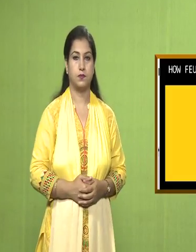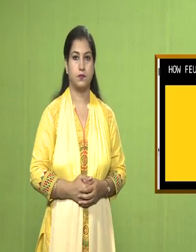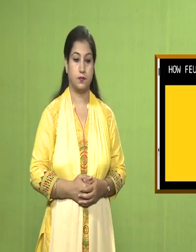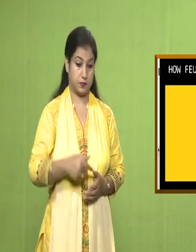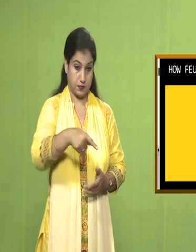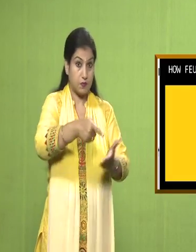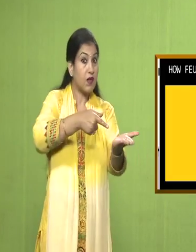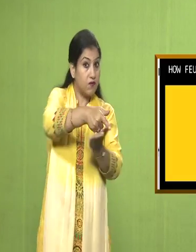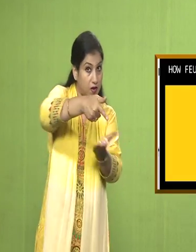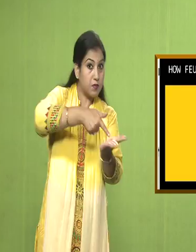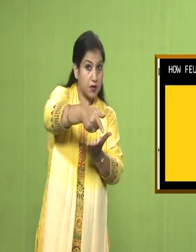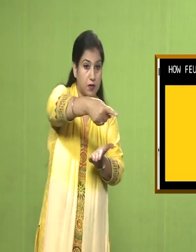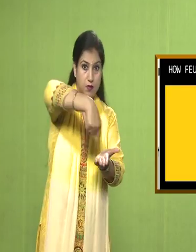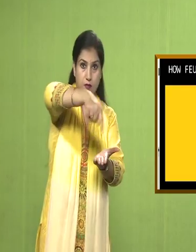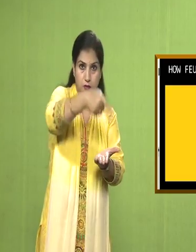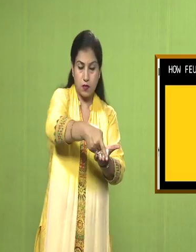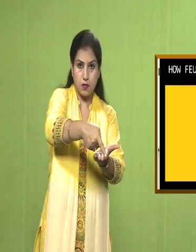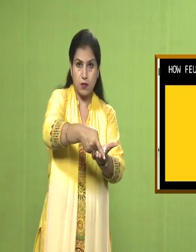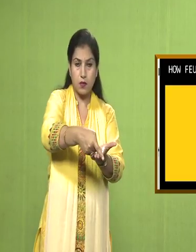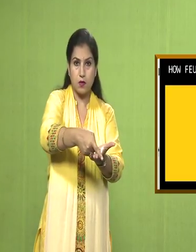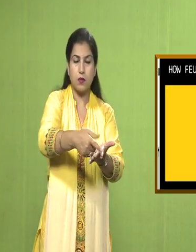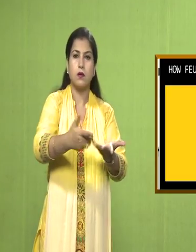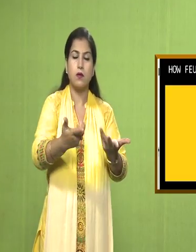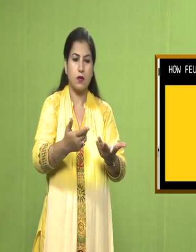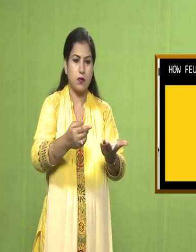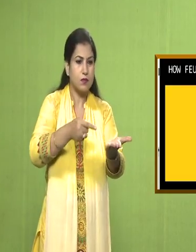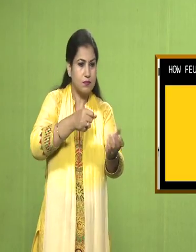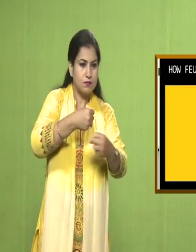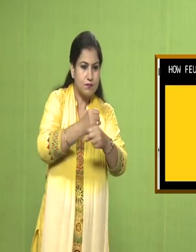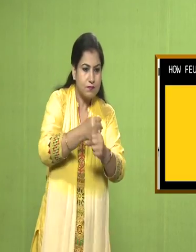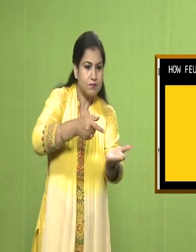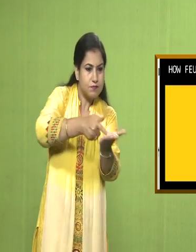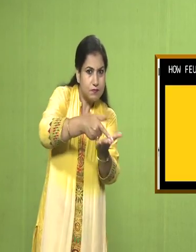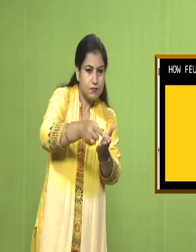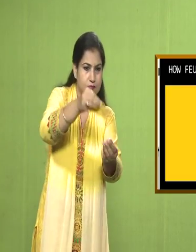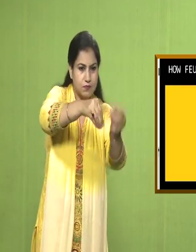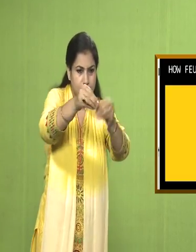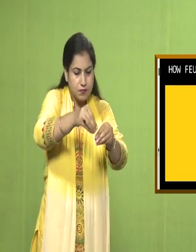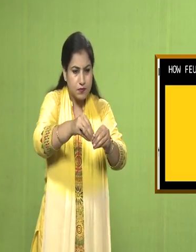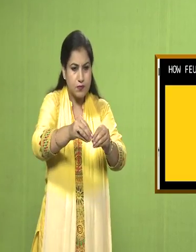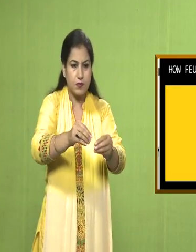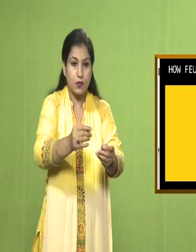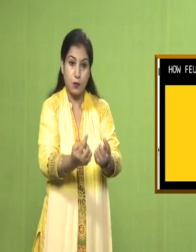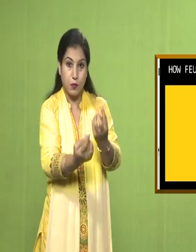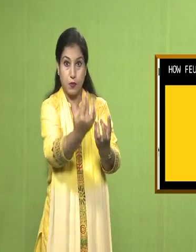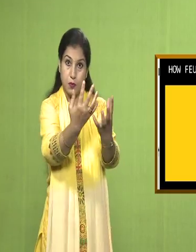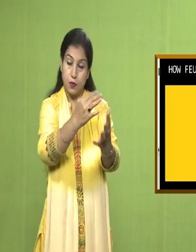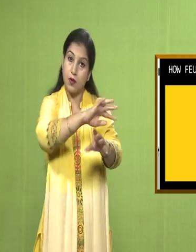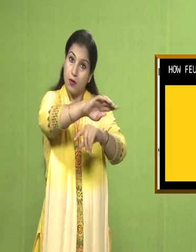These farmers gave a share of their produce for the protection that they